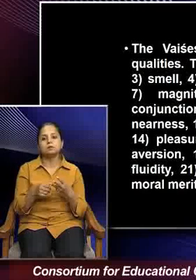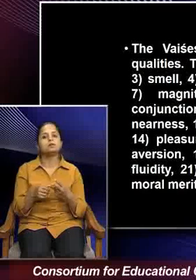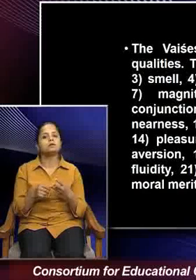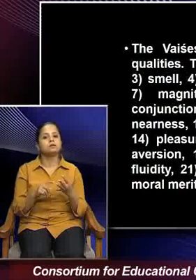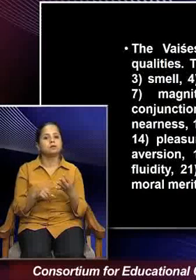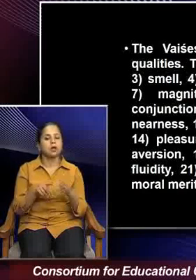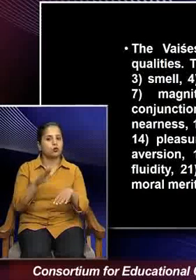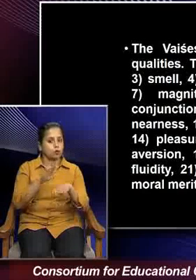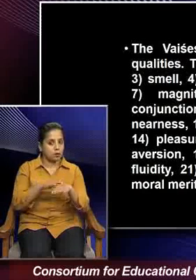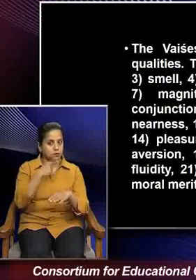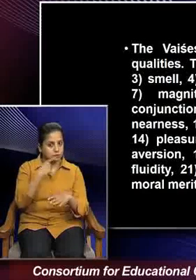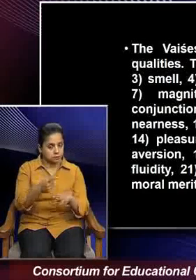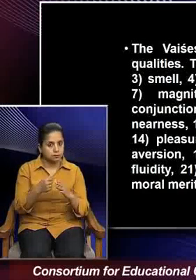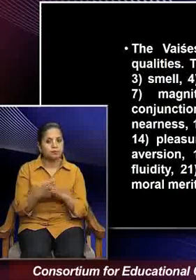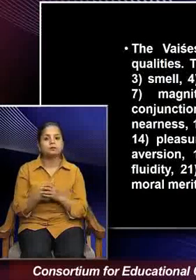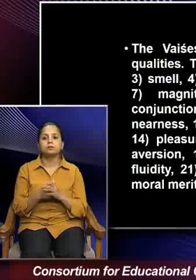touch,